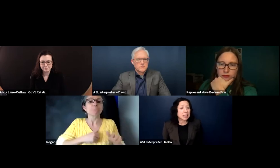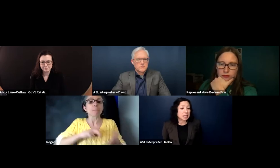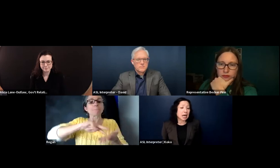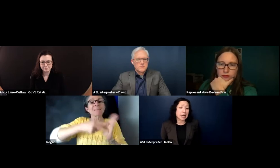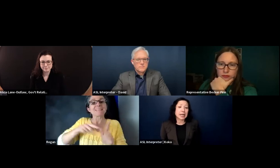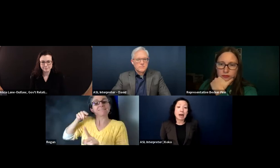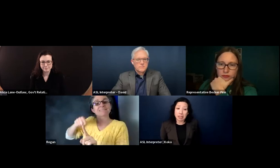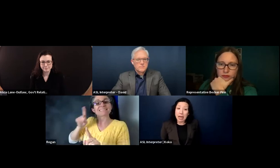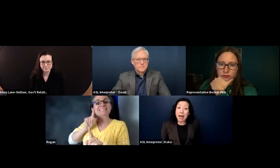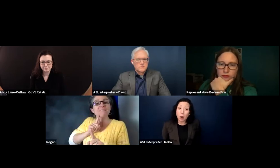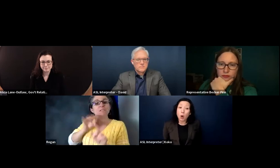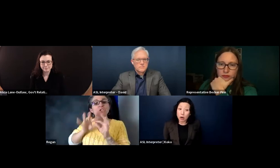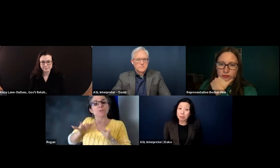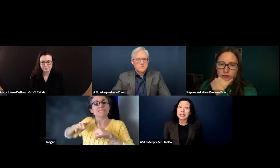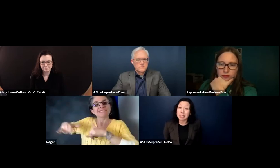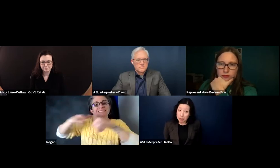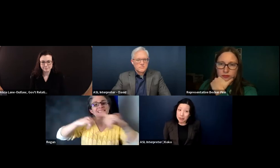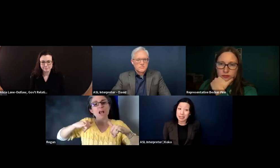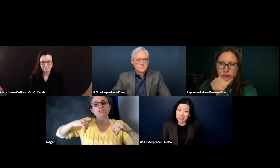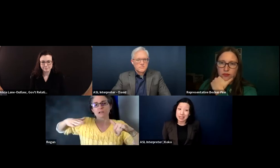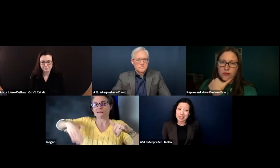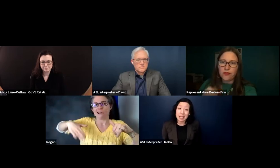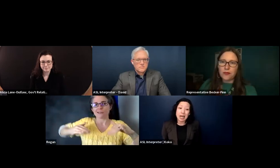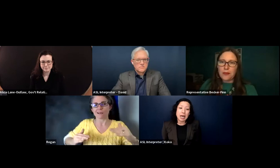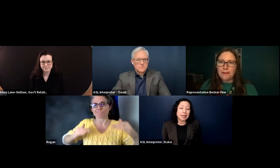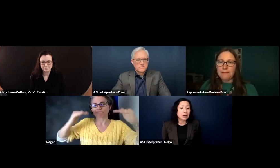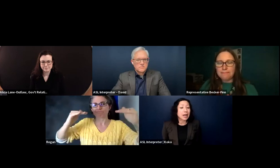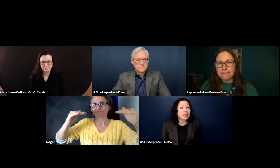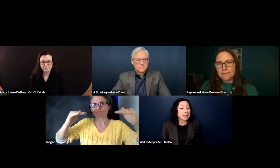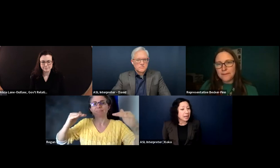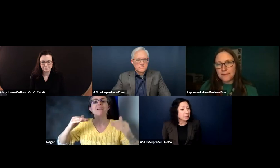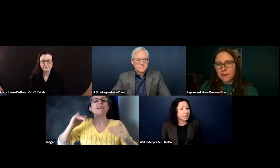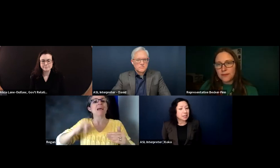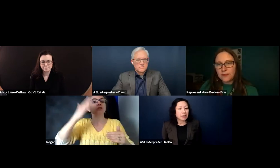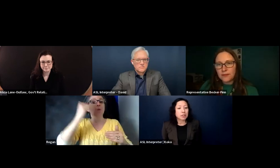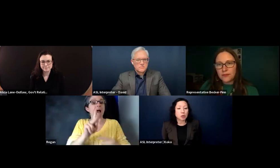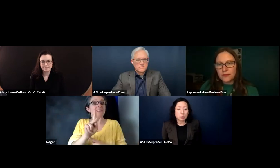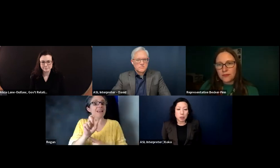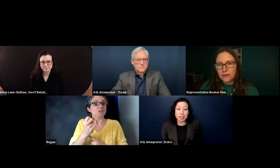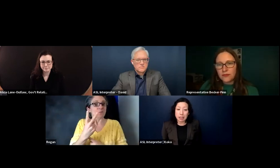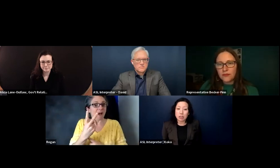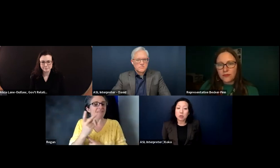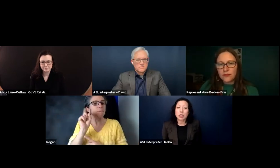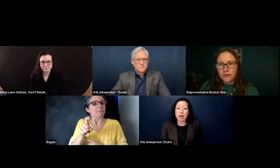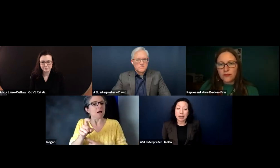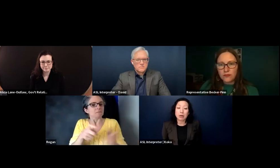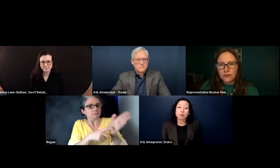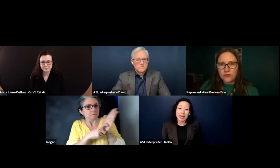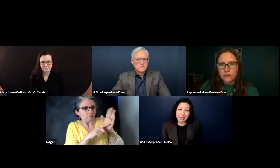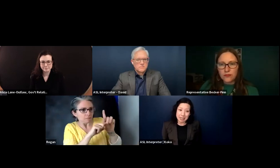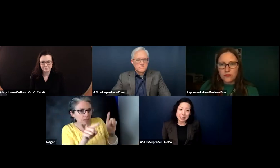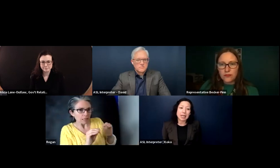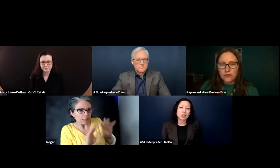benefit of a CDI and having had horrible experiences. Now, at that time, the deaf interpreter standards were not